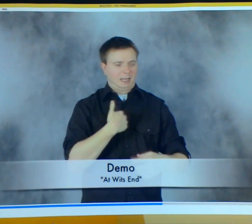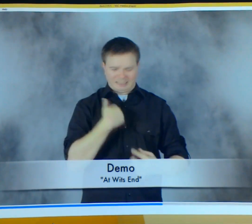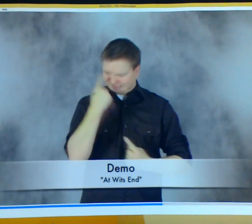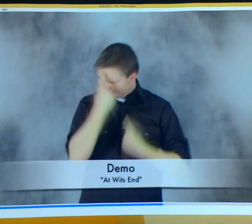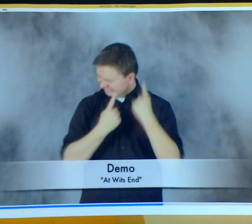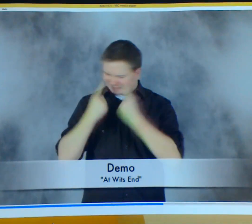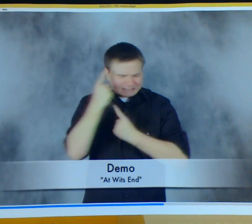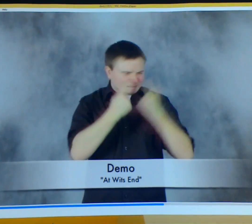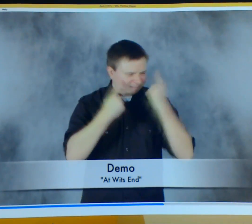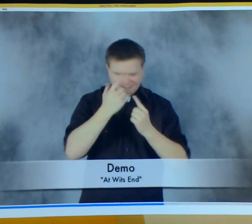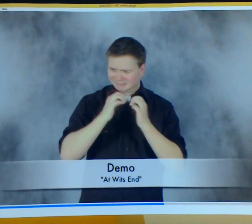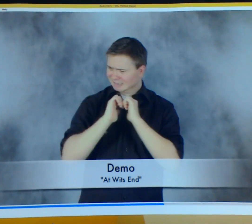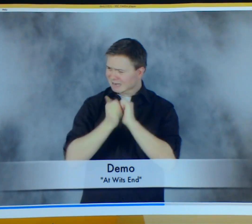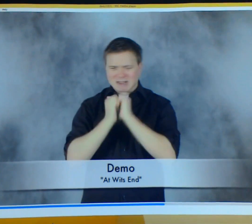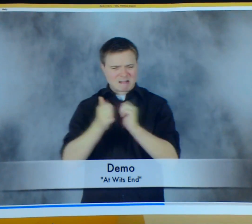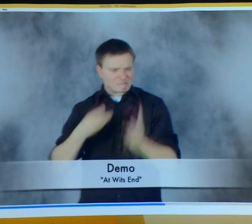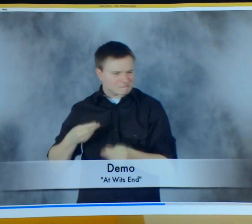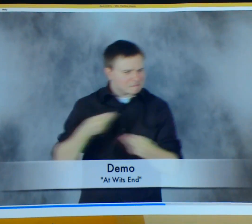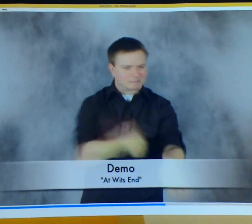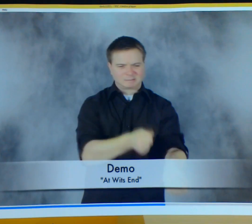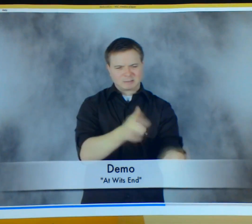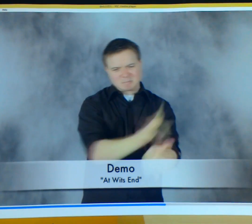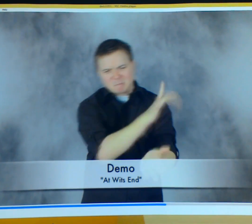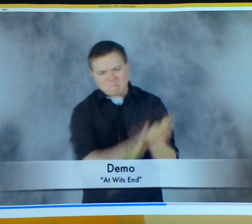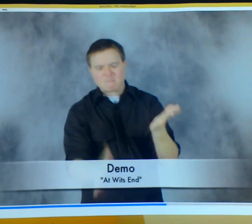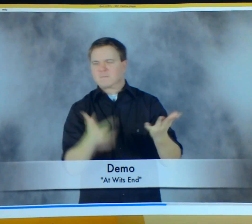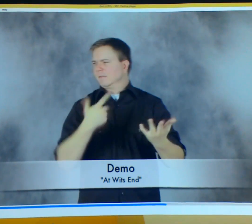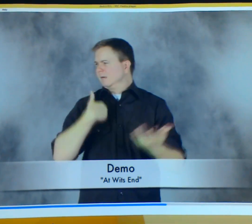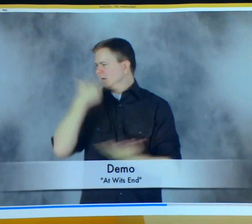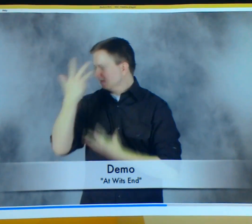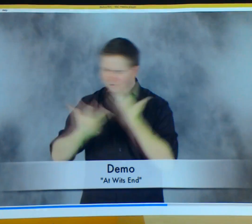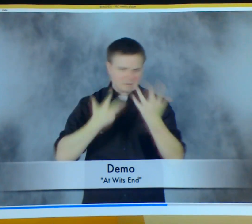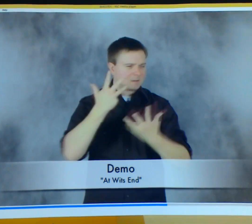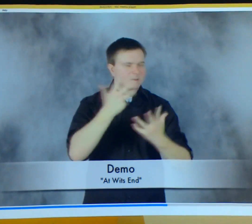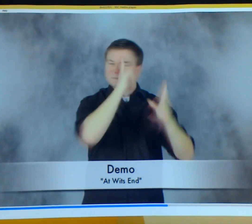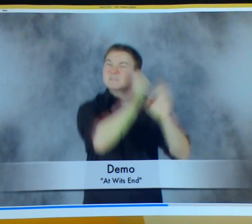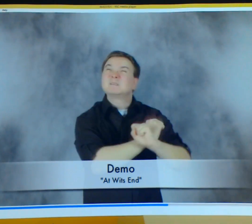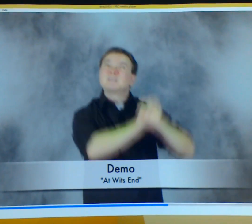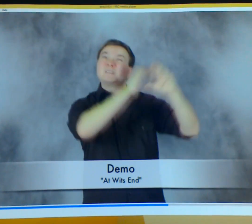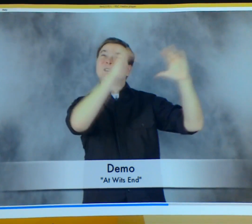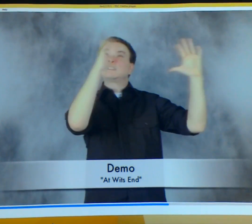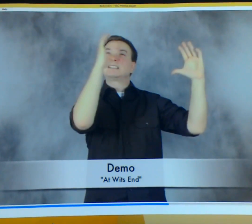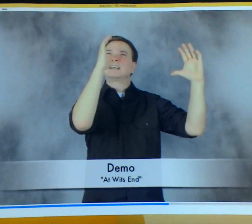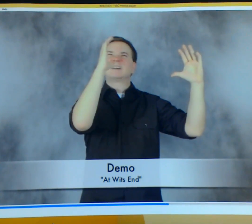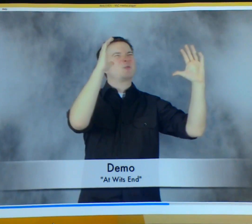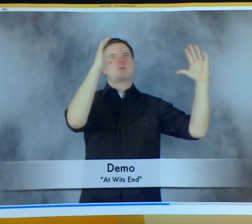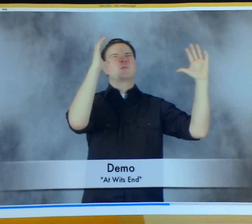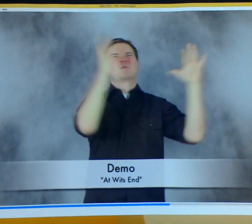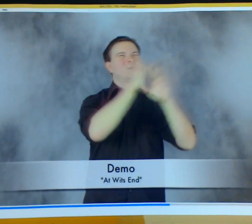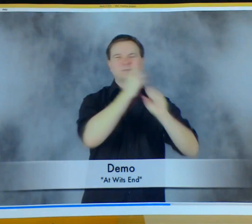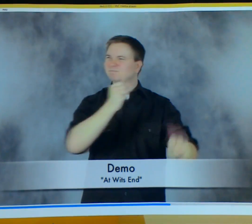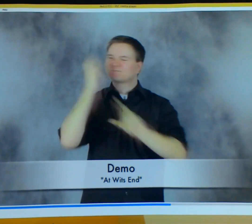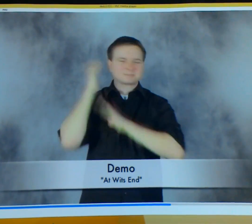I have so many taxes that are due. I was trying to figure out an adequate way to pay off the debts, but no